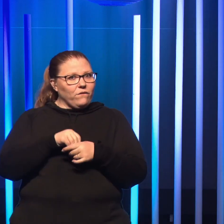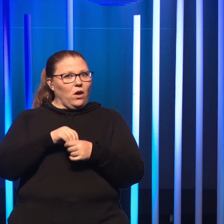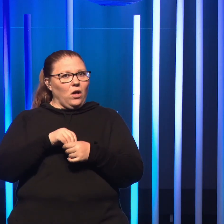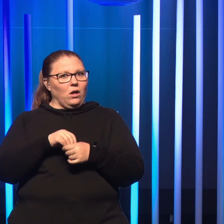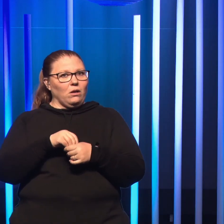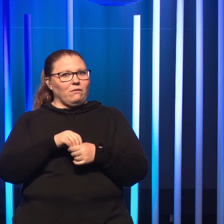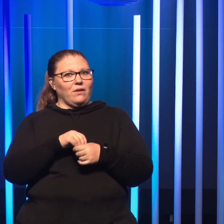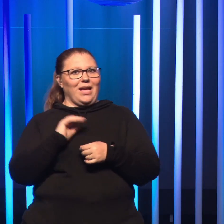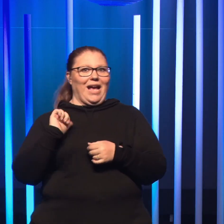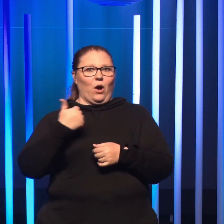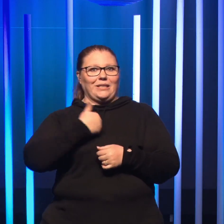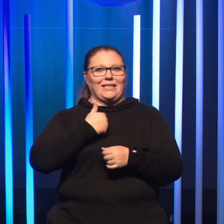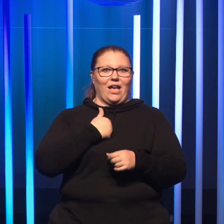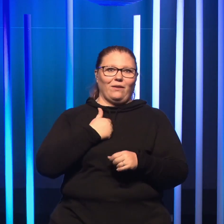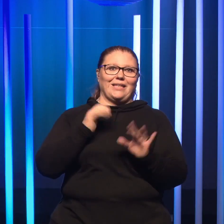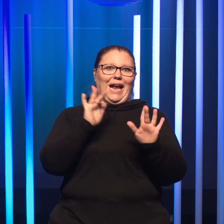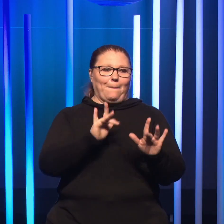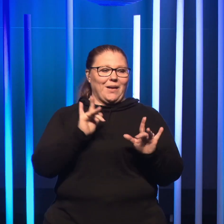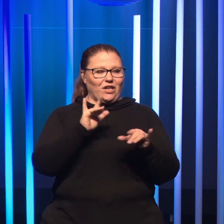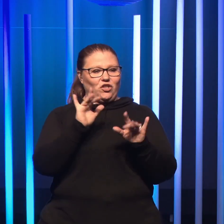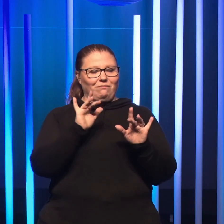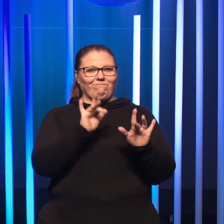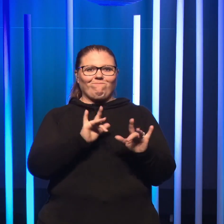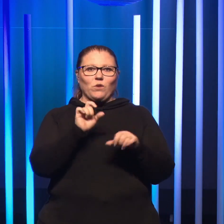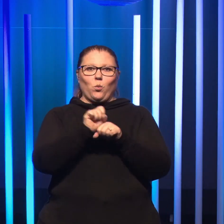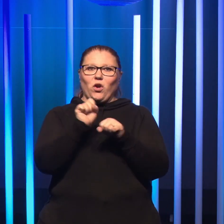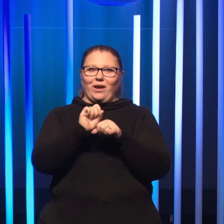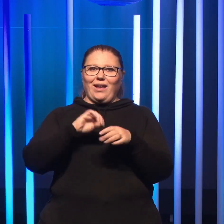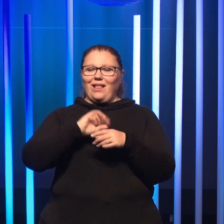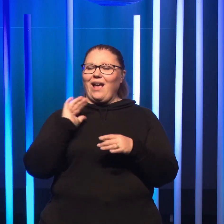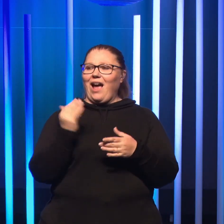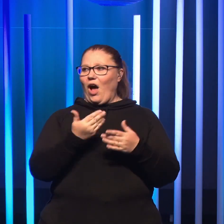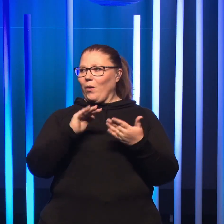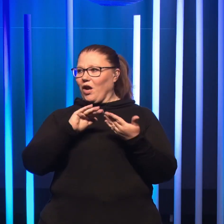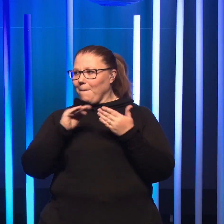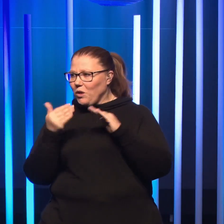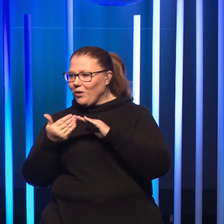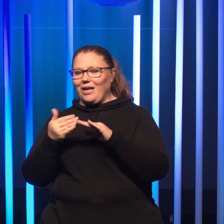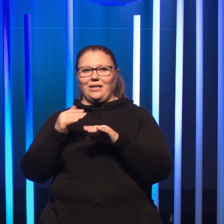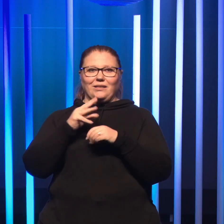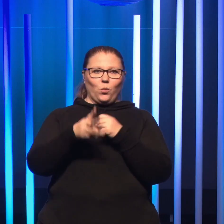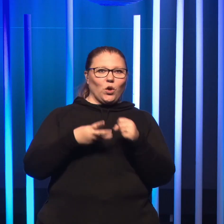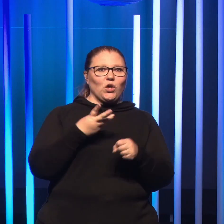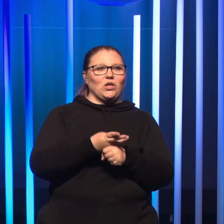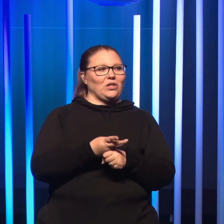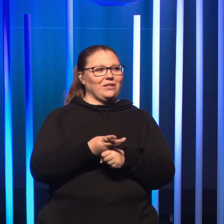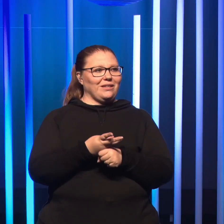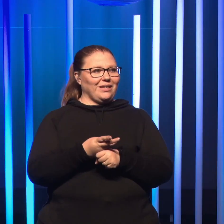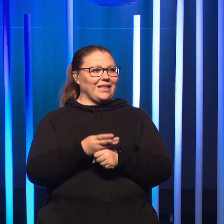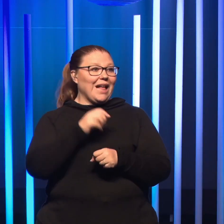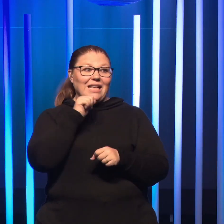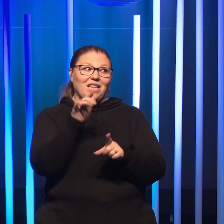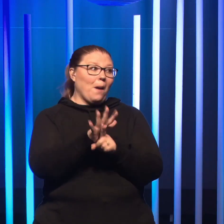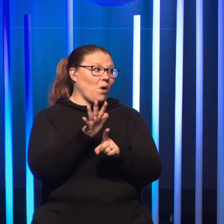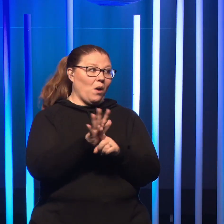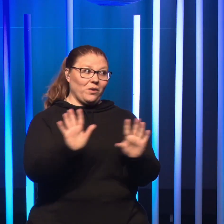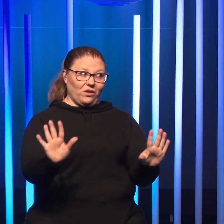ourselves in compassionate and merciful work in our communities and in our world. It will not be